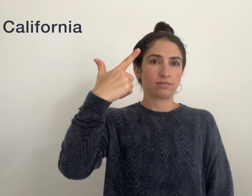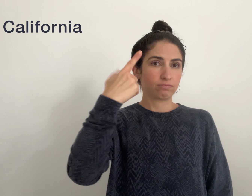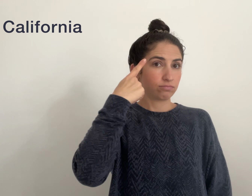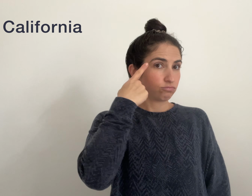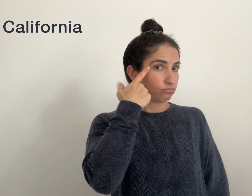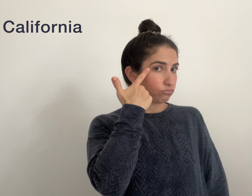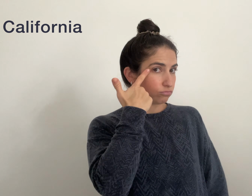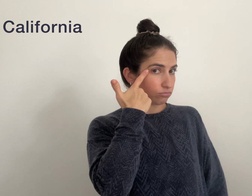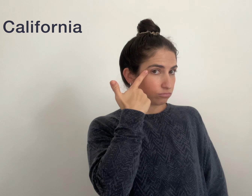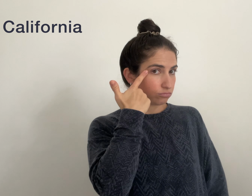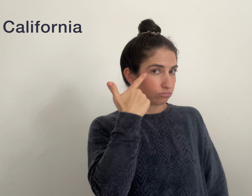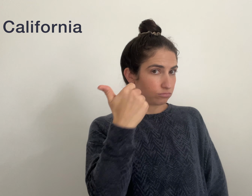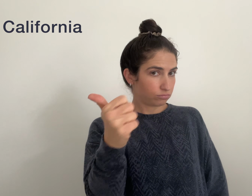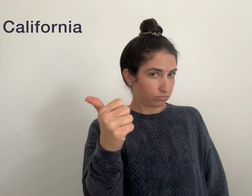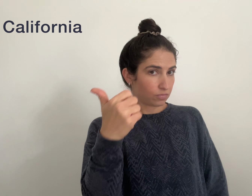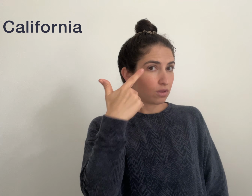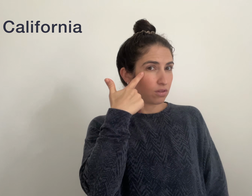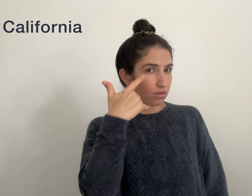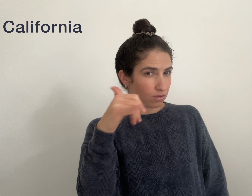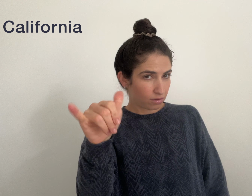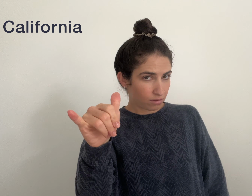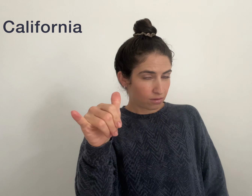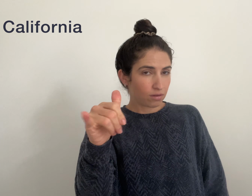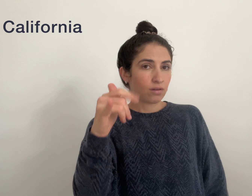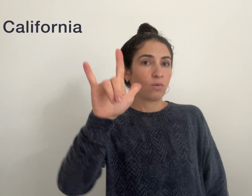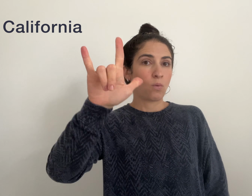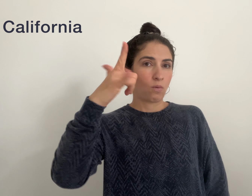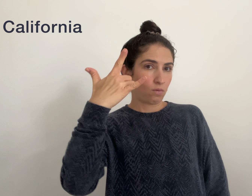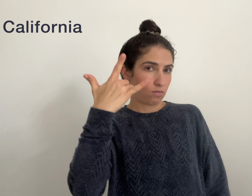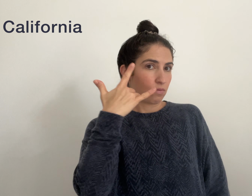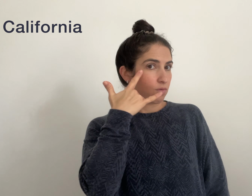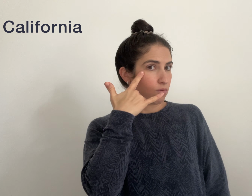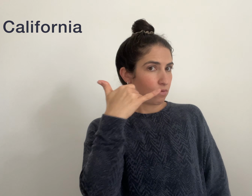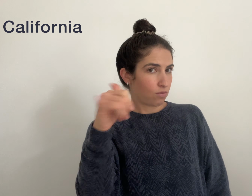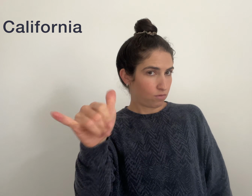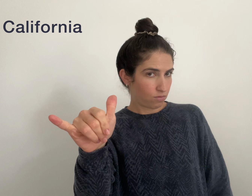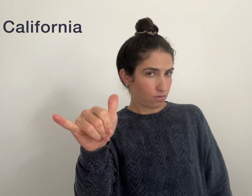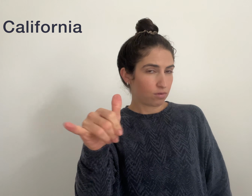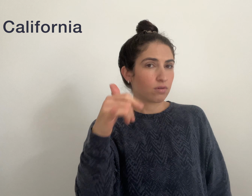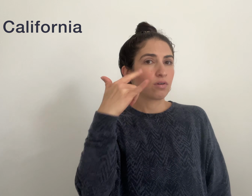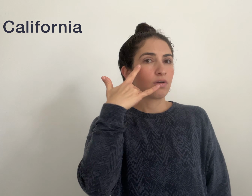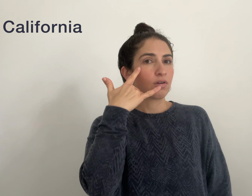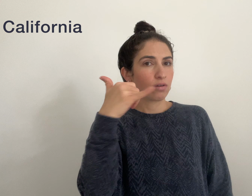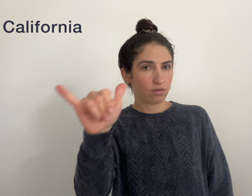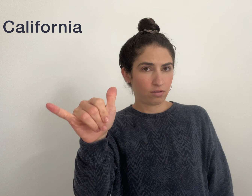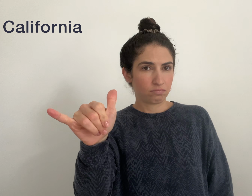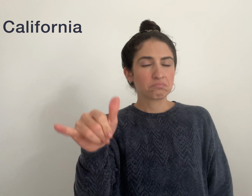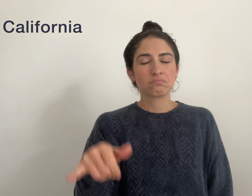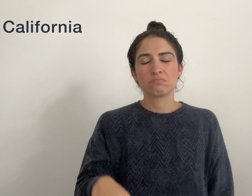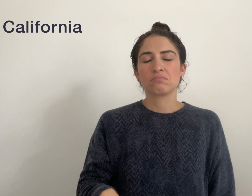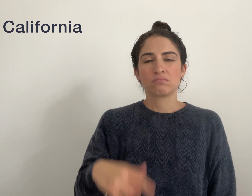You'll see it start with the index finger, California, or the I love you hand shape, California,